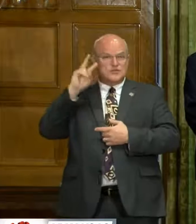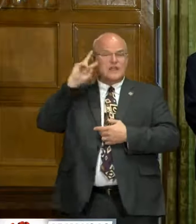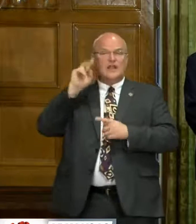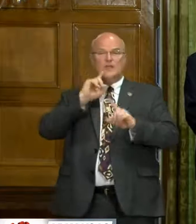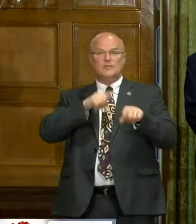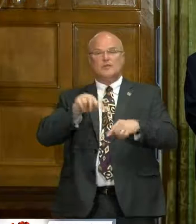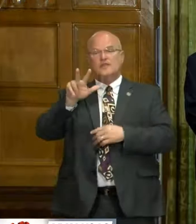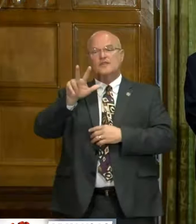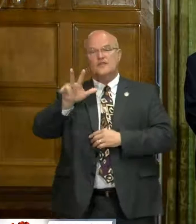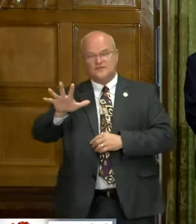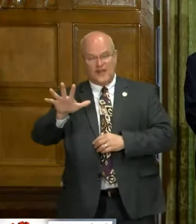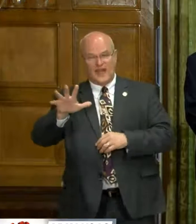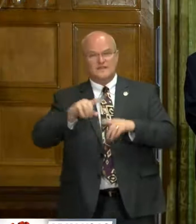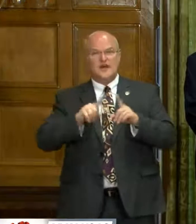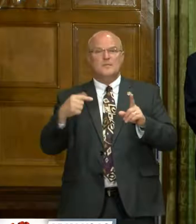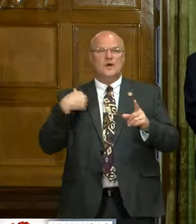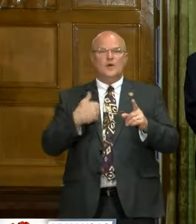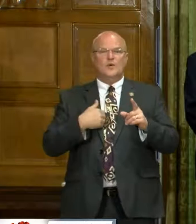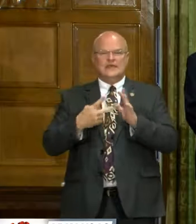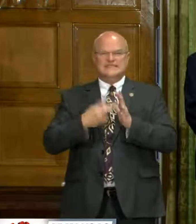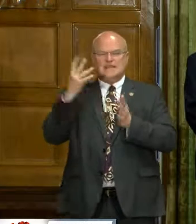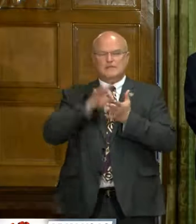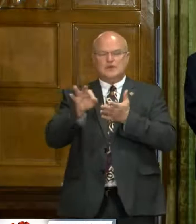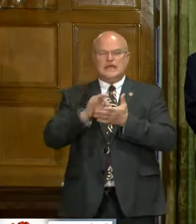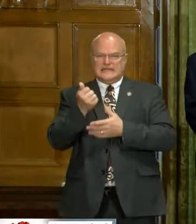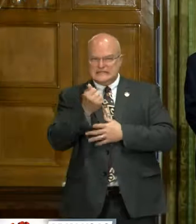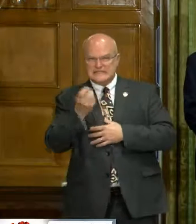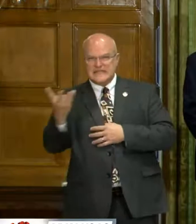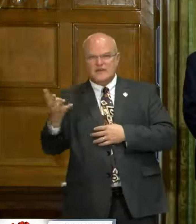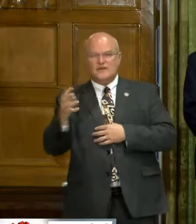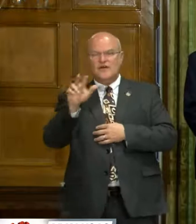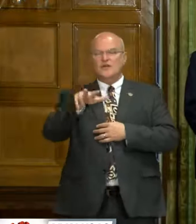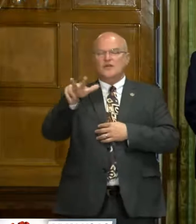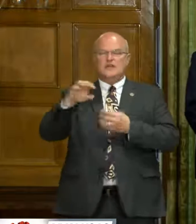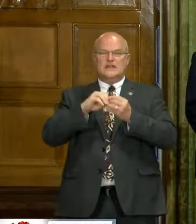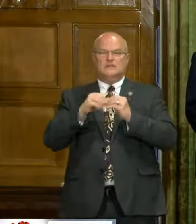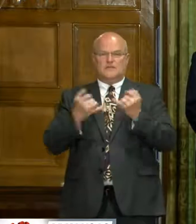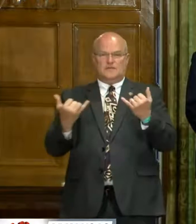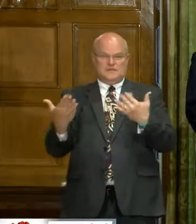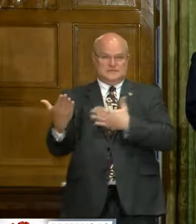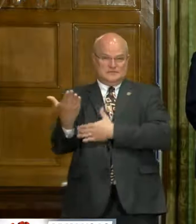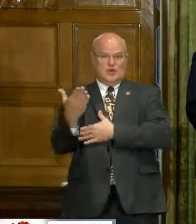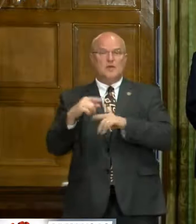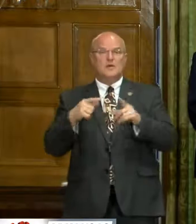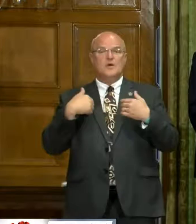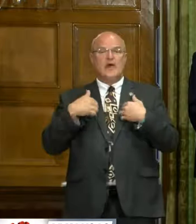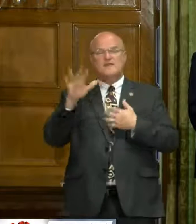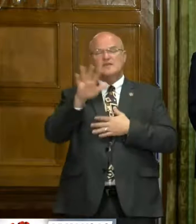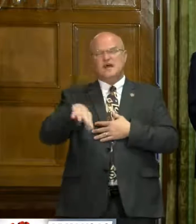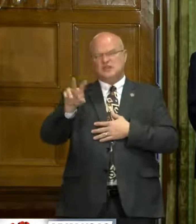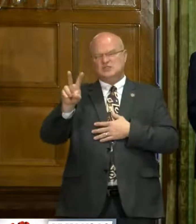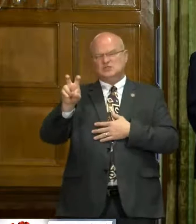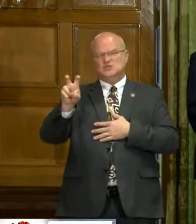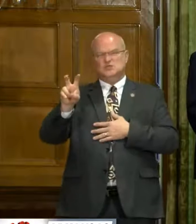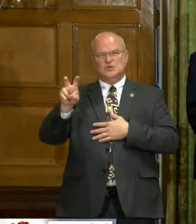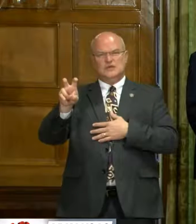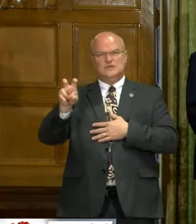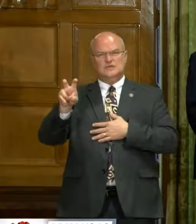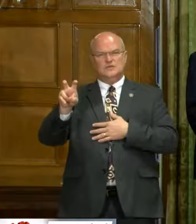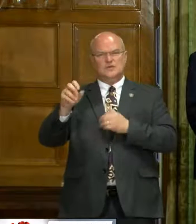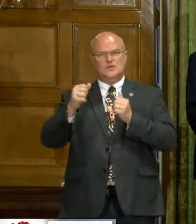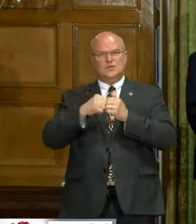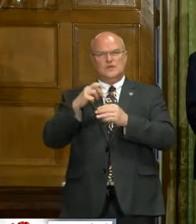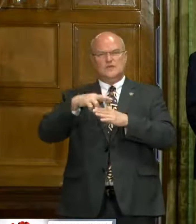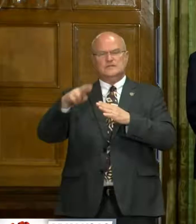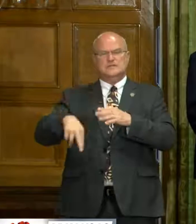I reported 35, but we had double counted some. So 33 was the number from this morning, but we have about 200